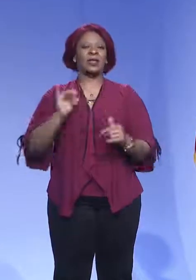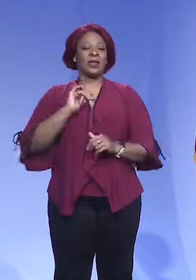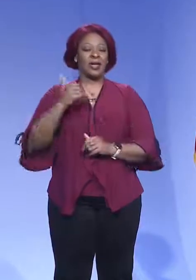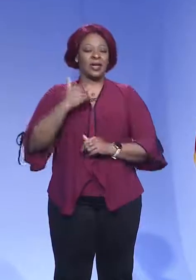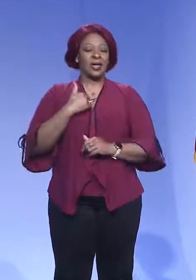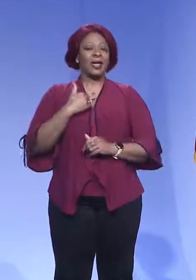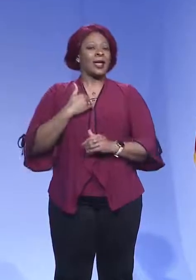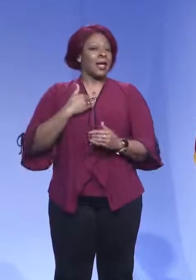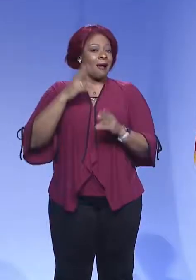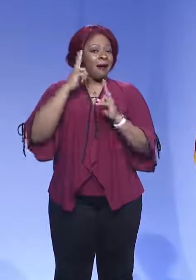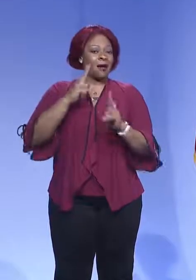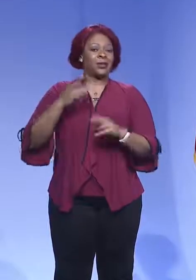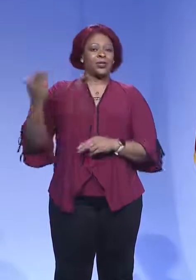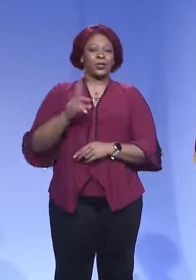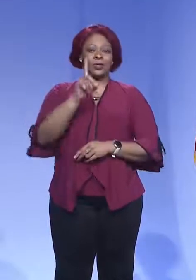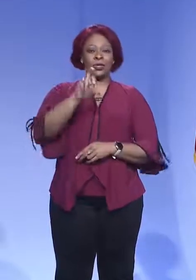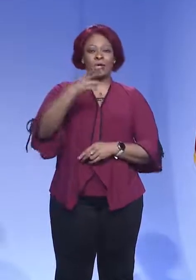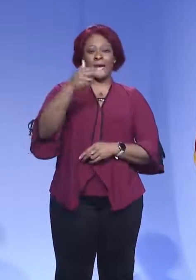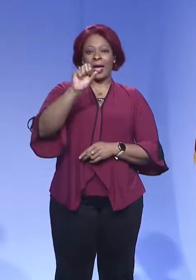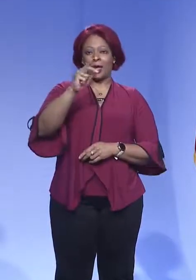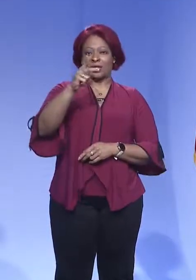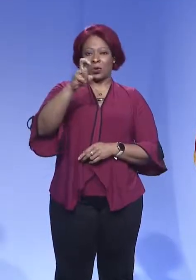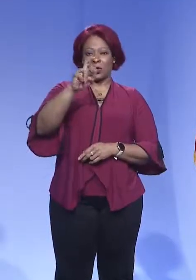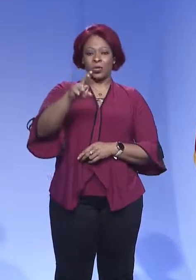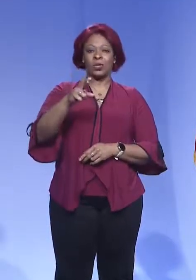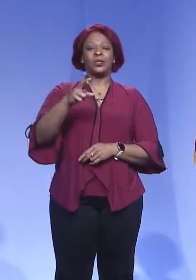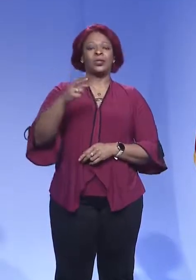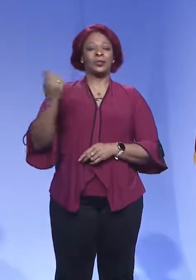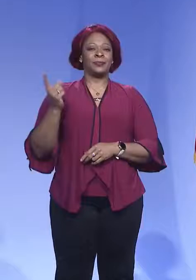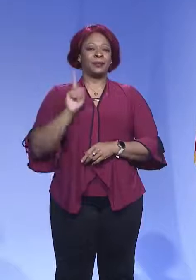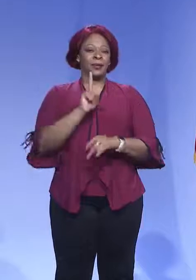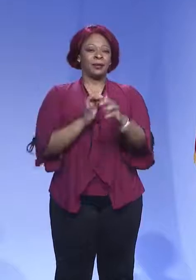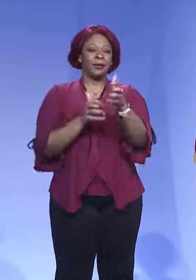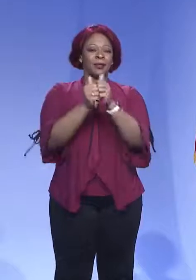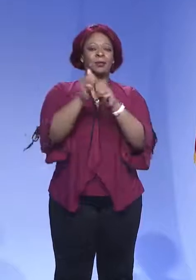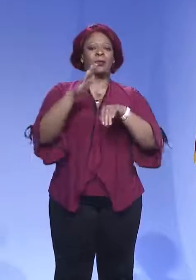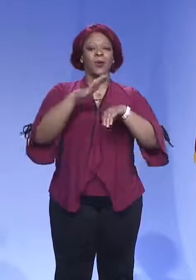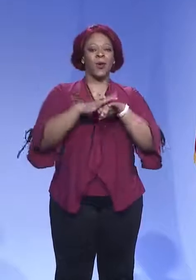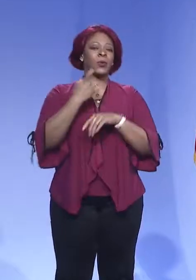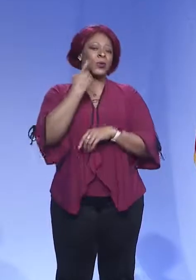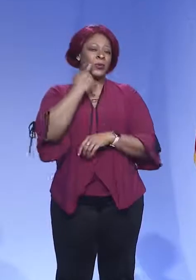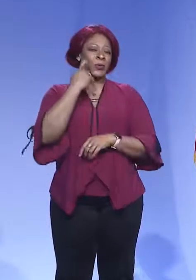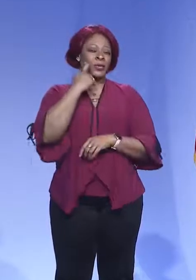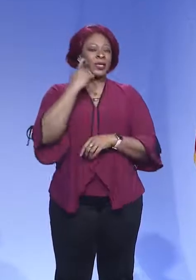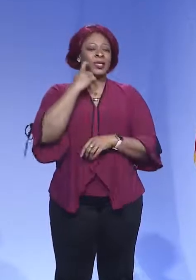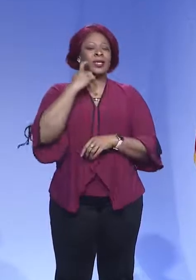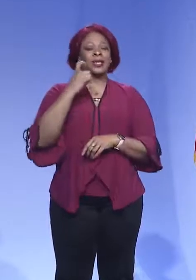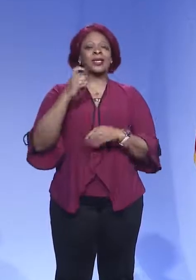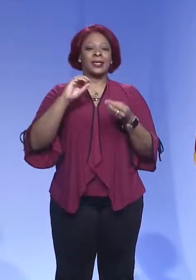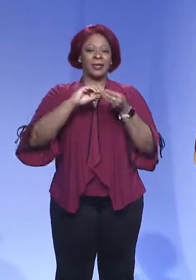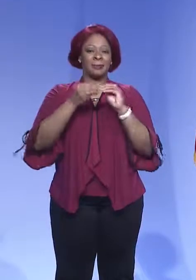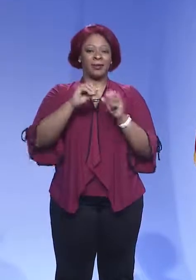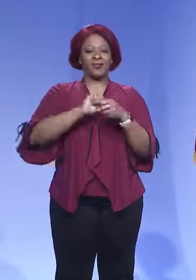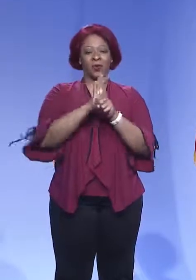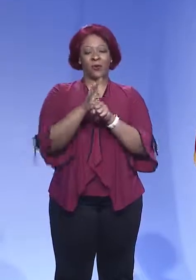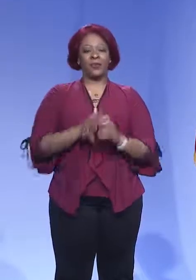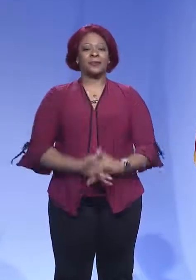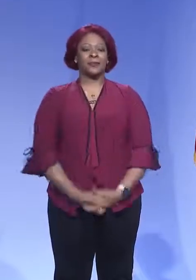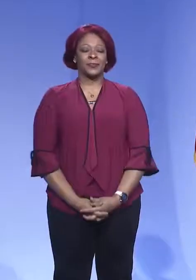have the privilege of introducing Dr. Haushalter, who will bring us up to speed on the most recent developments with regard to COVID